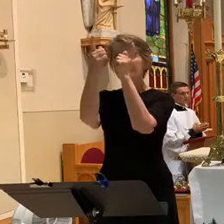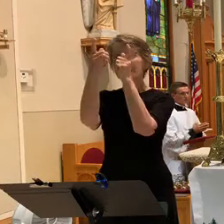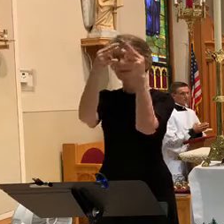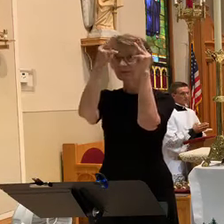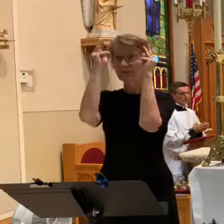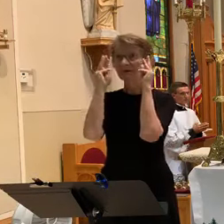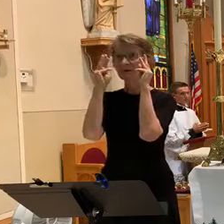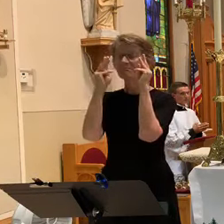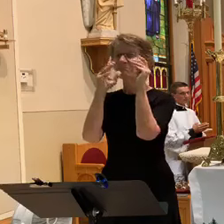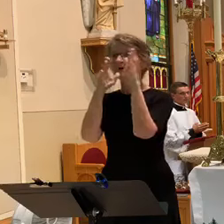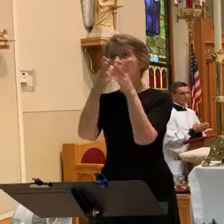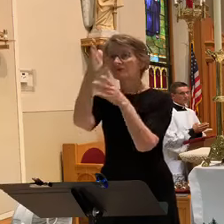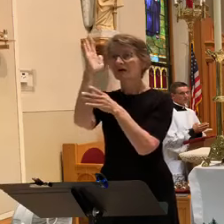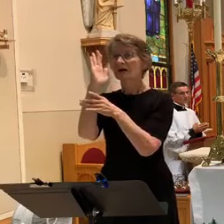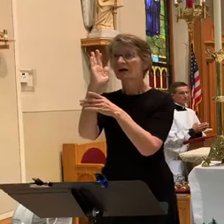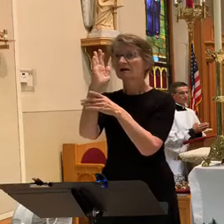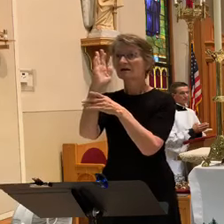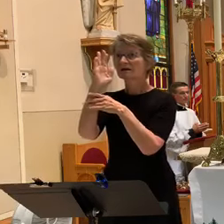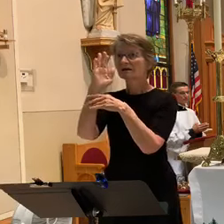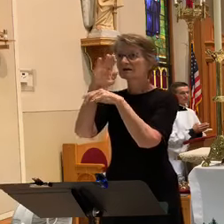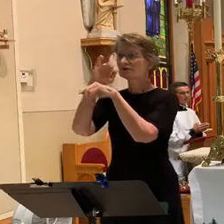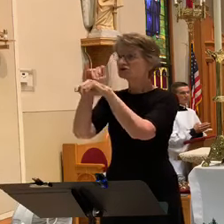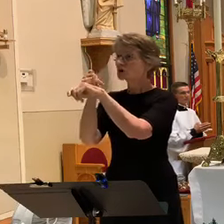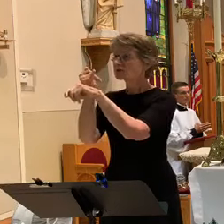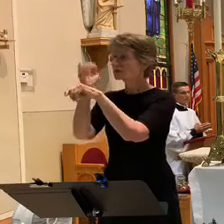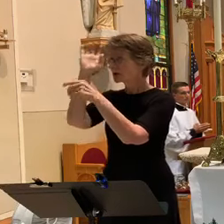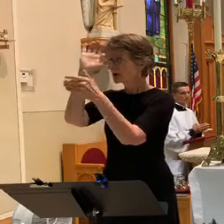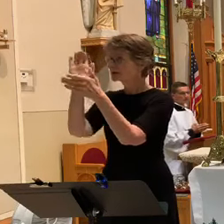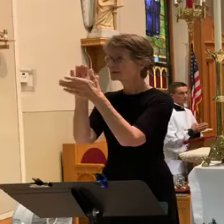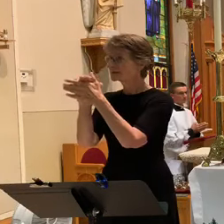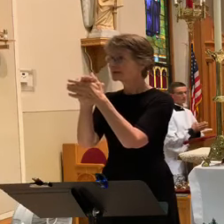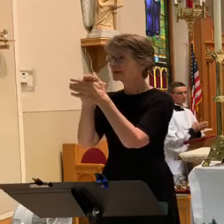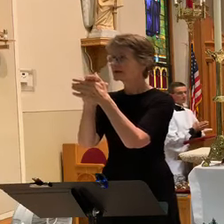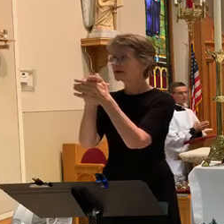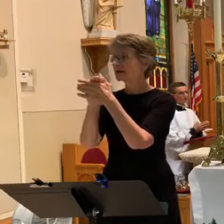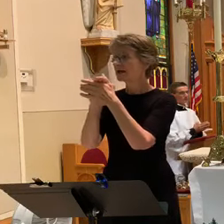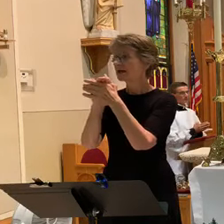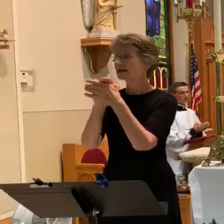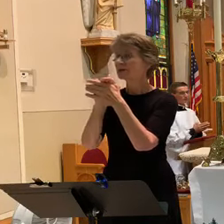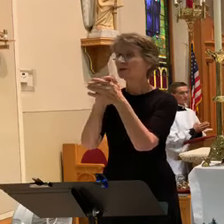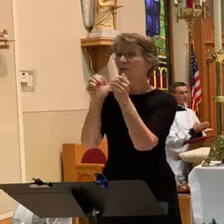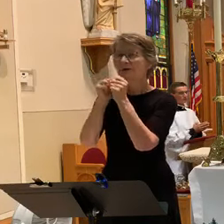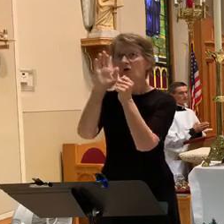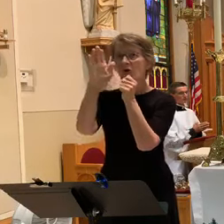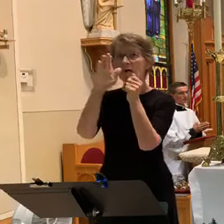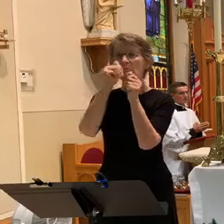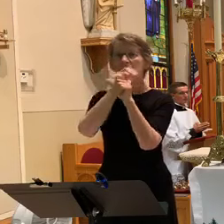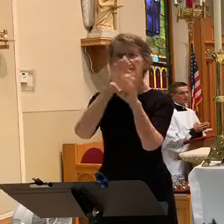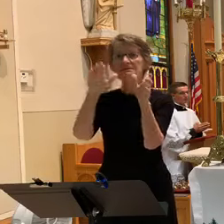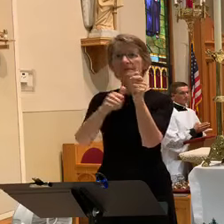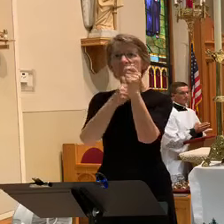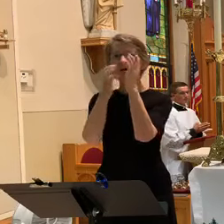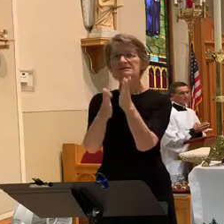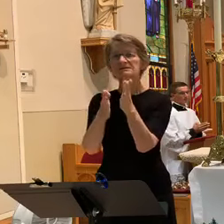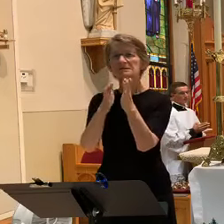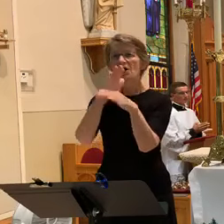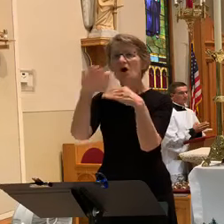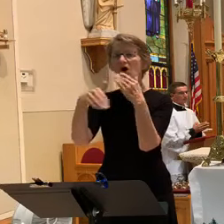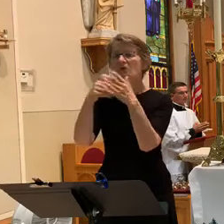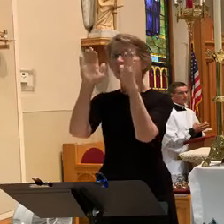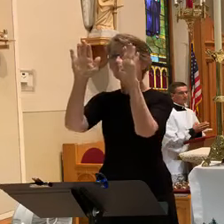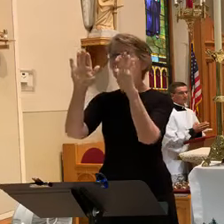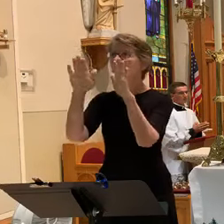blessed Virgin Mary, Mother of God, and blessed Joseph, her spouse, with your blessed apostles and glorious